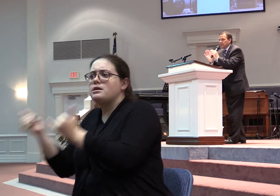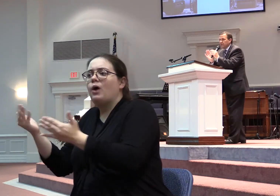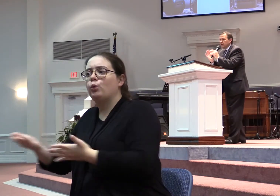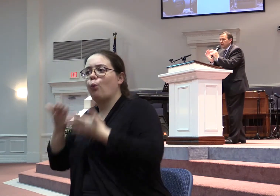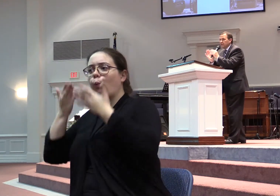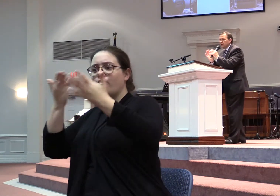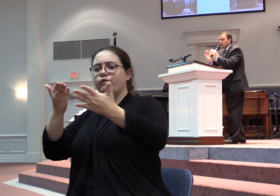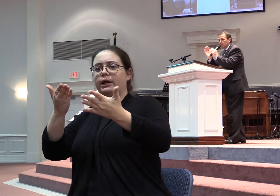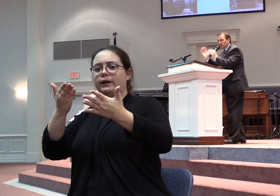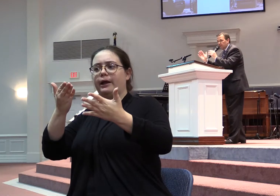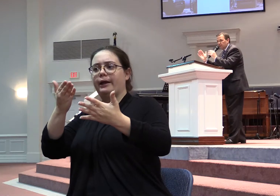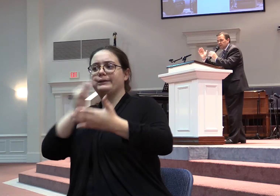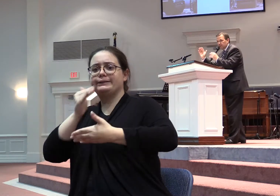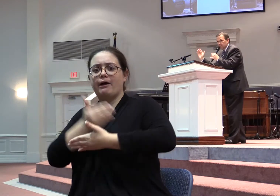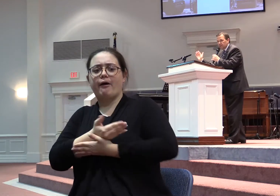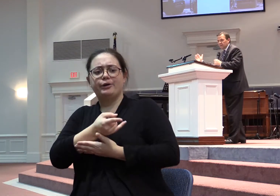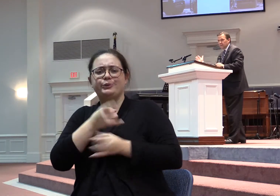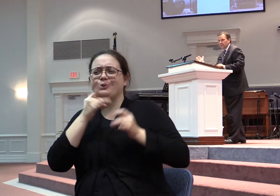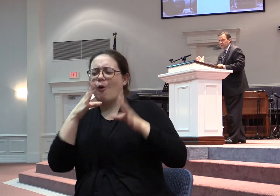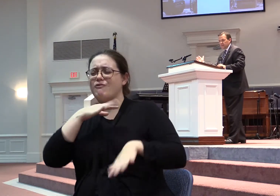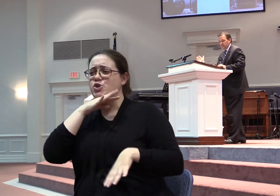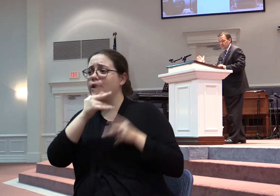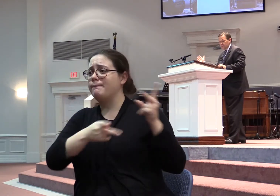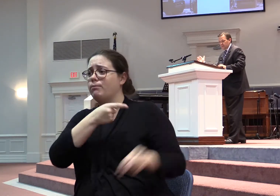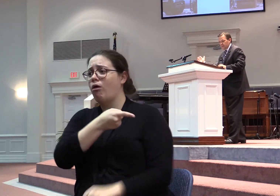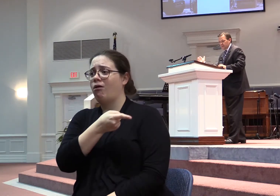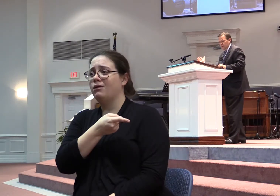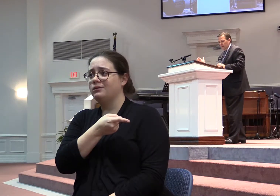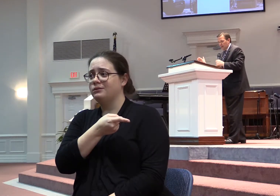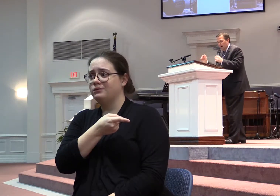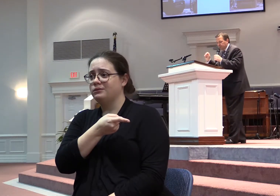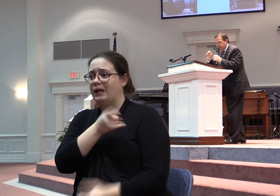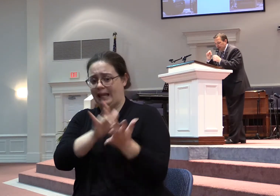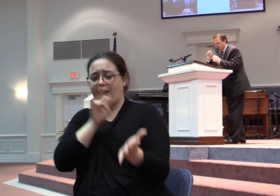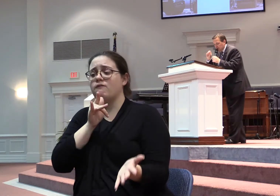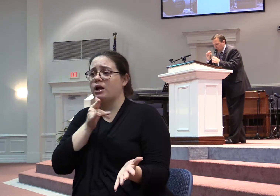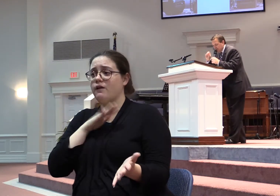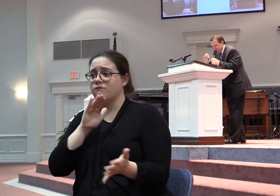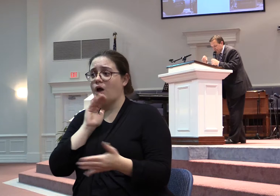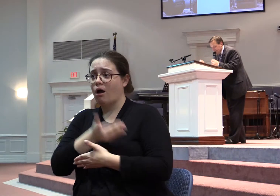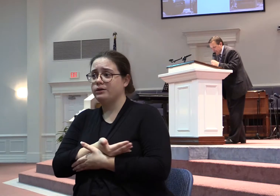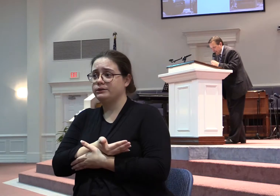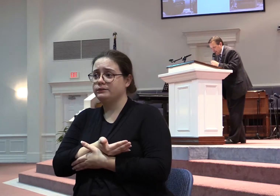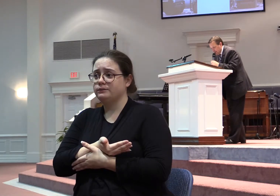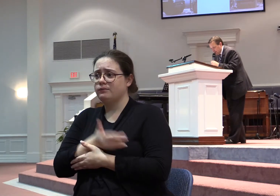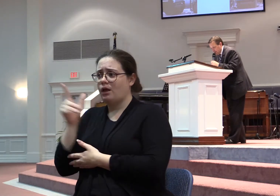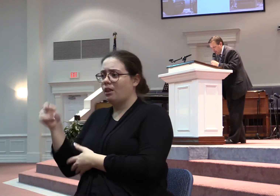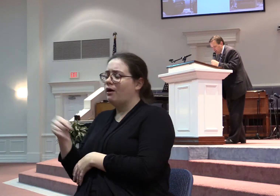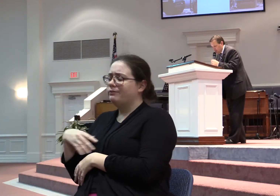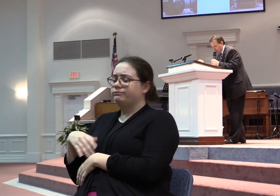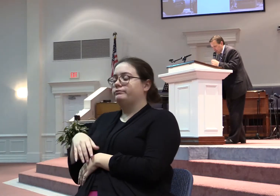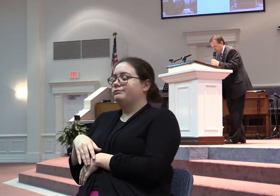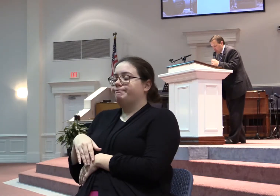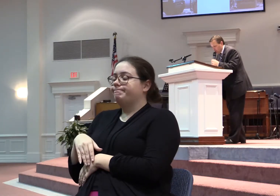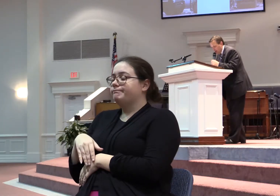daughters to the perverts of the city. Right. Lot became so desensitized